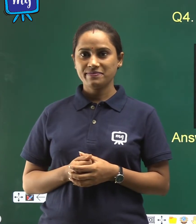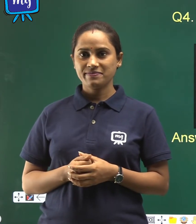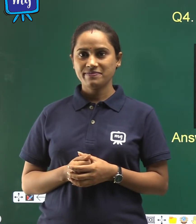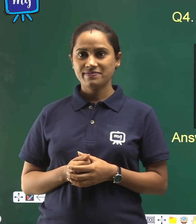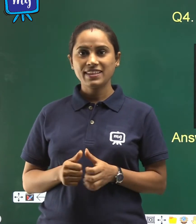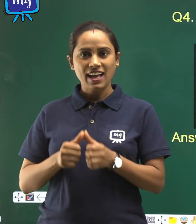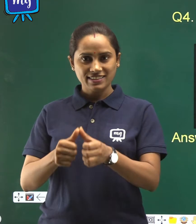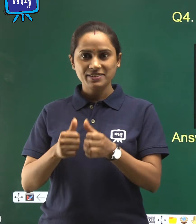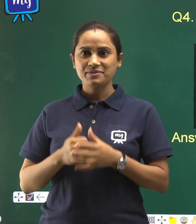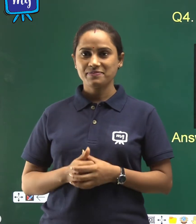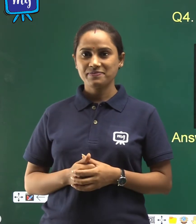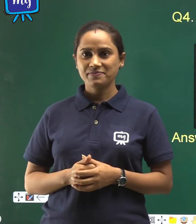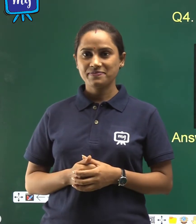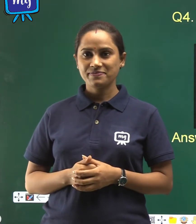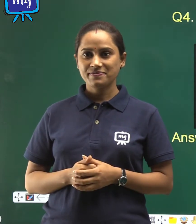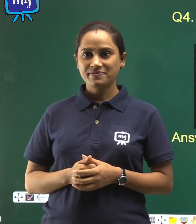Answer,